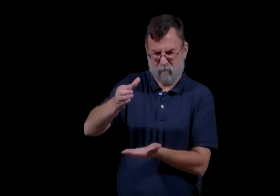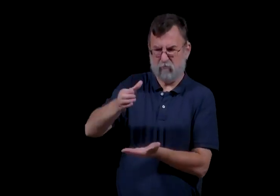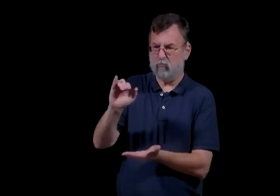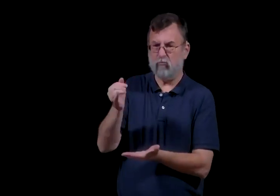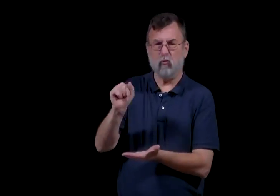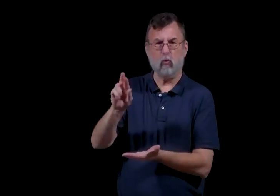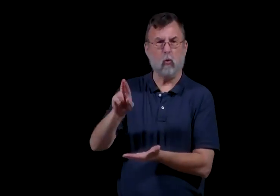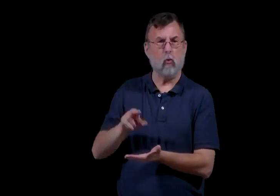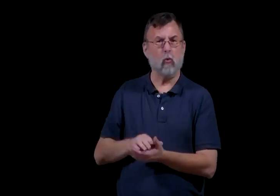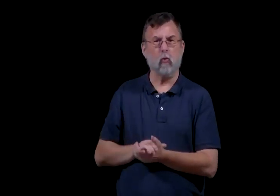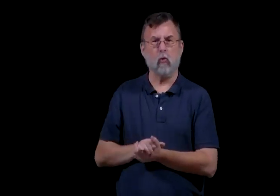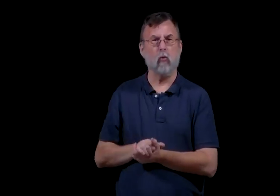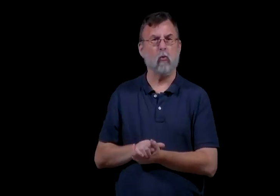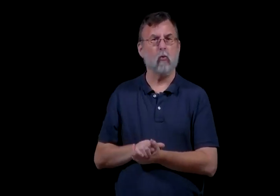in an alabaster jar.